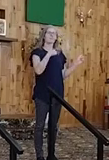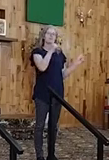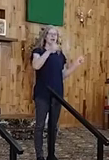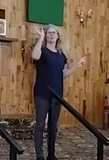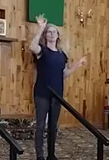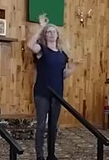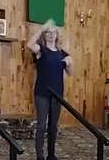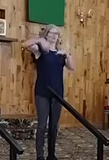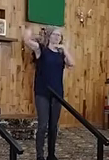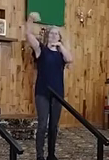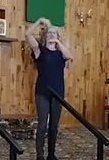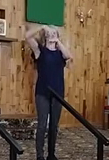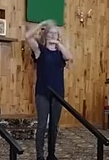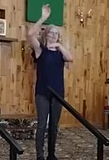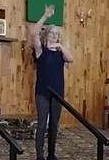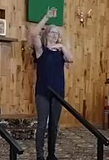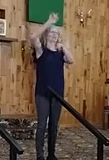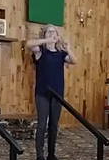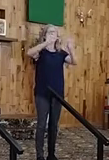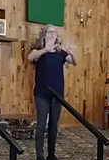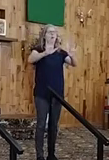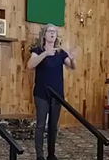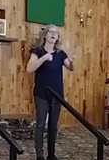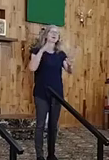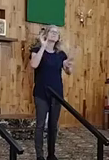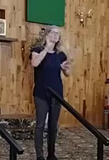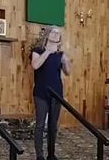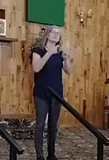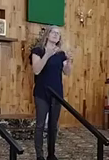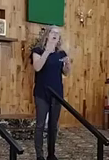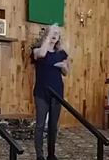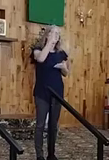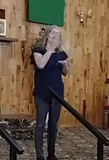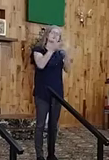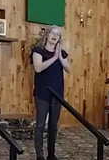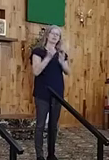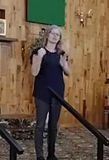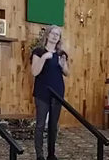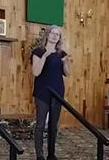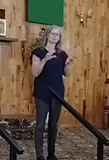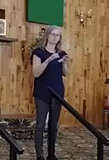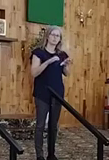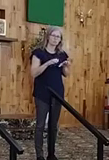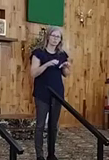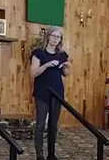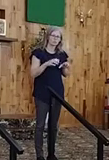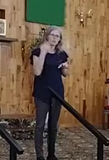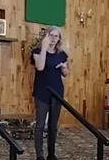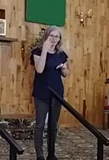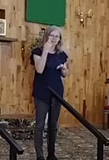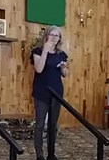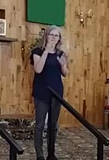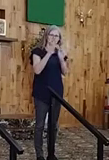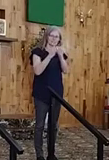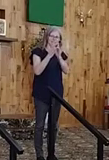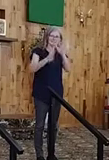mountaintop or from the highest tower. I'm preaching from what God is asking us to do here. The reason Jesus